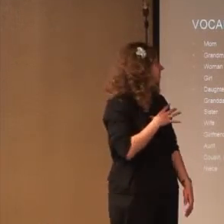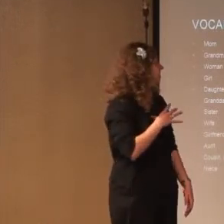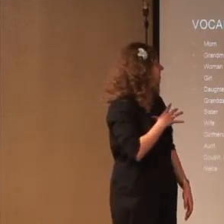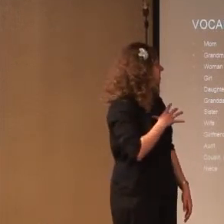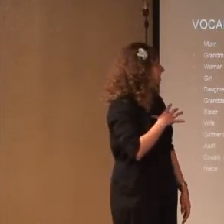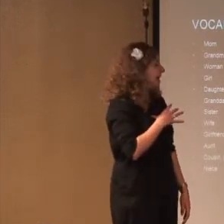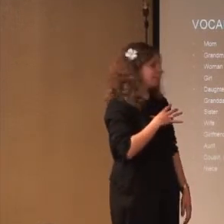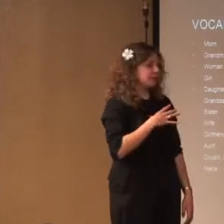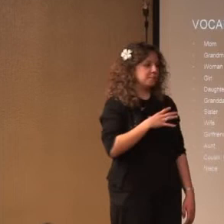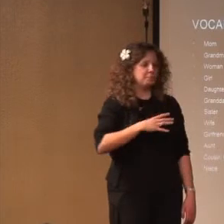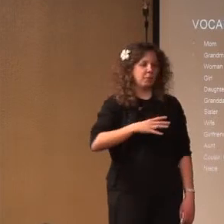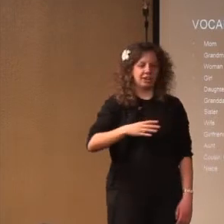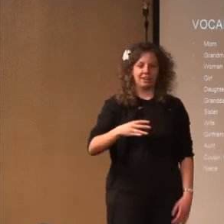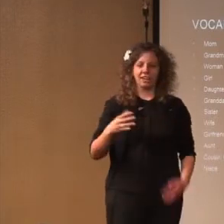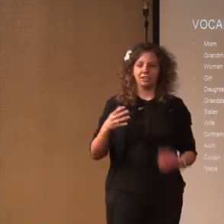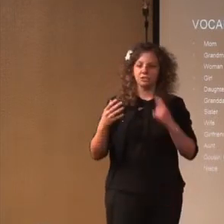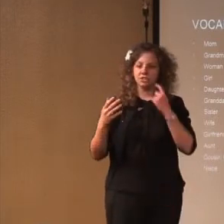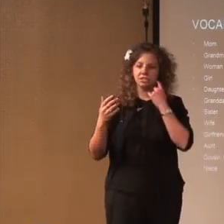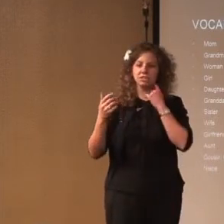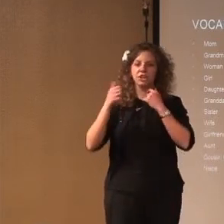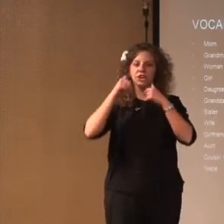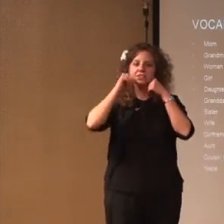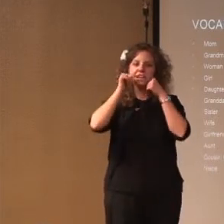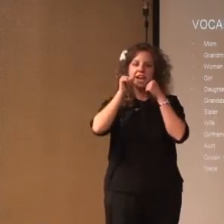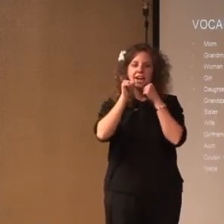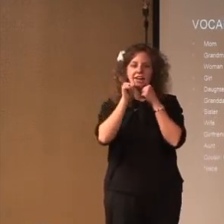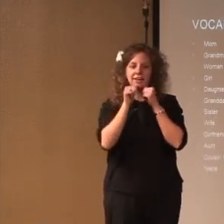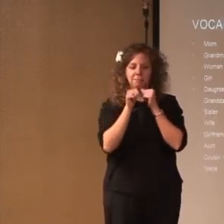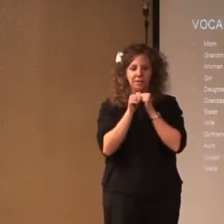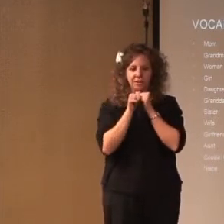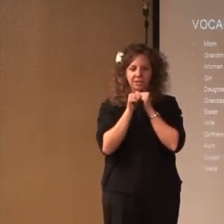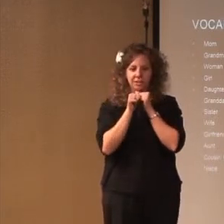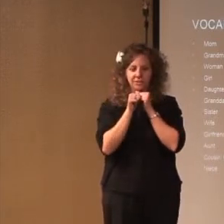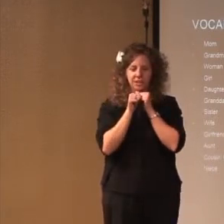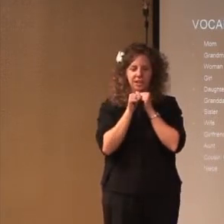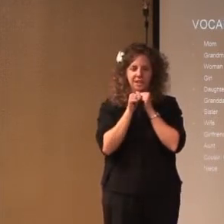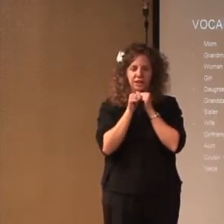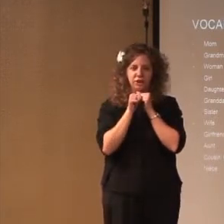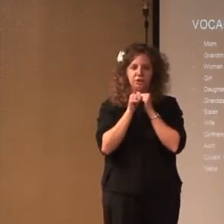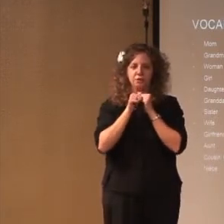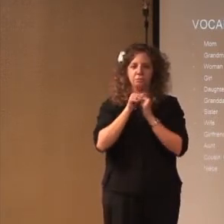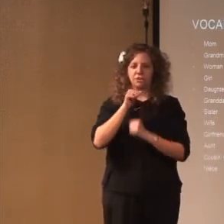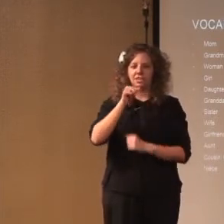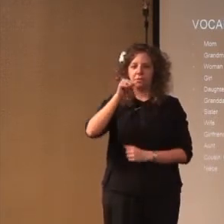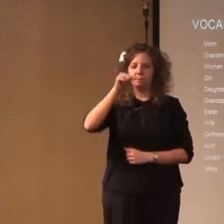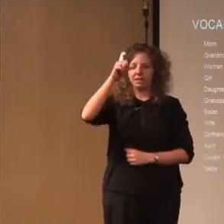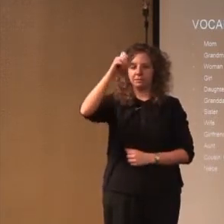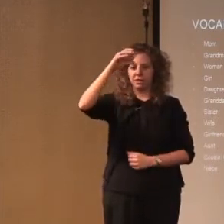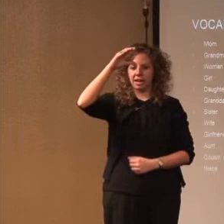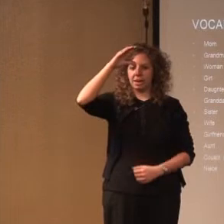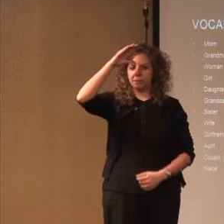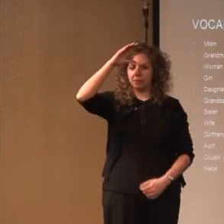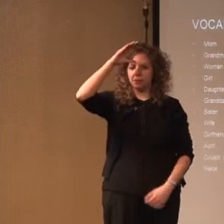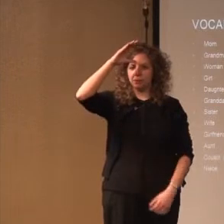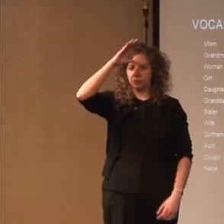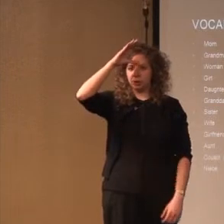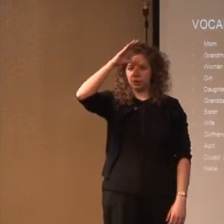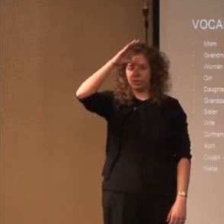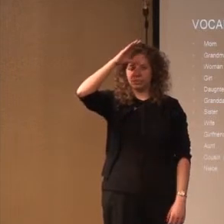Man. And then boy. Okay, so just as the girls had a bonnet that you would tie here, boys have a baseball cap. So it's